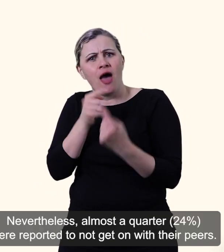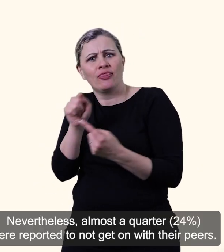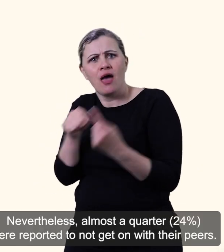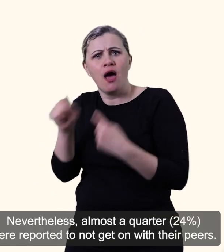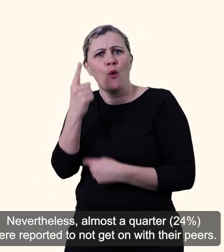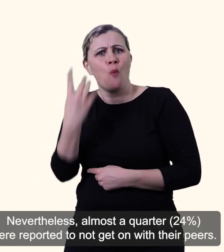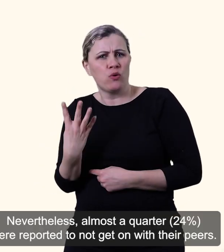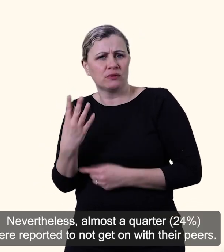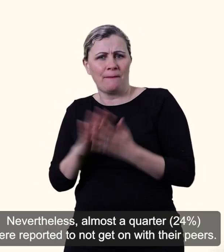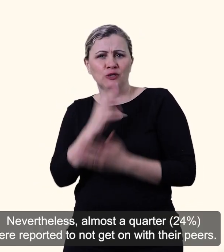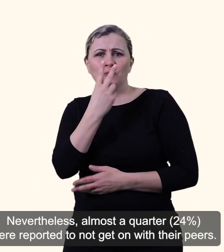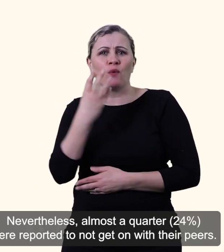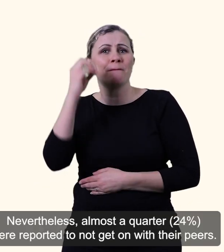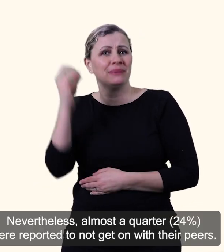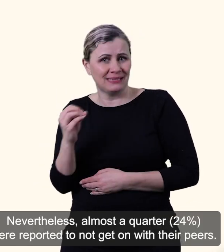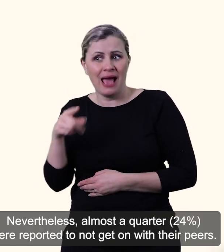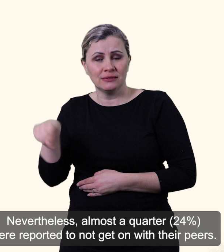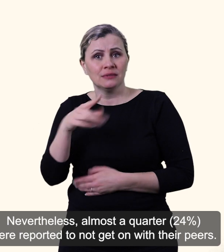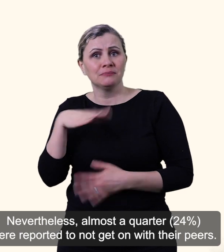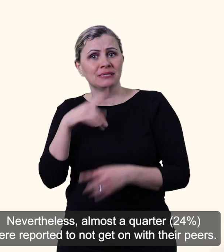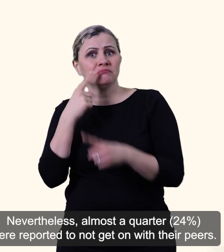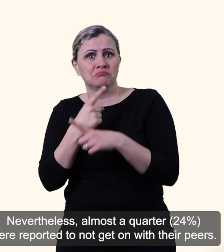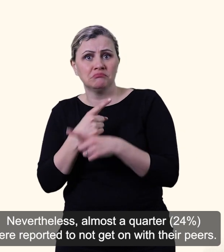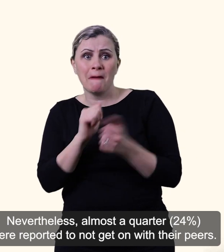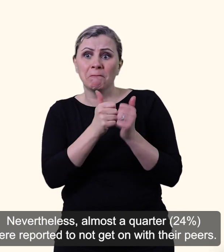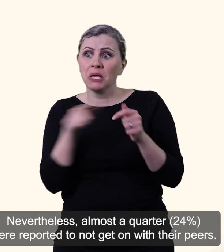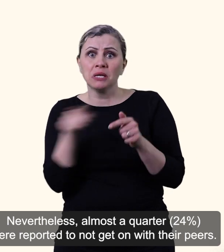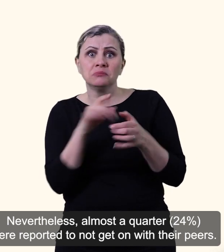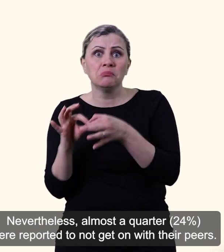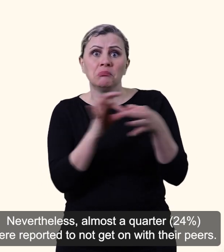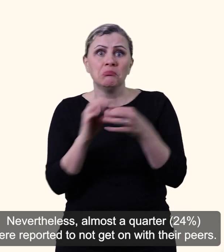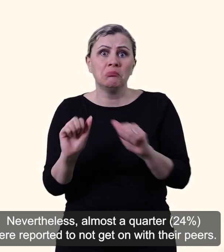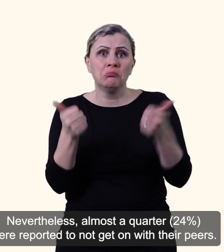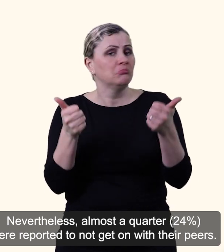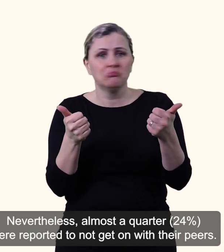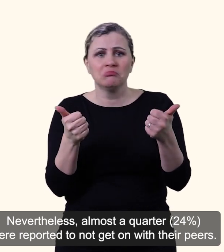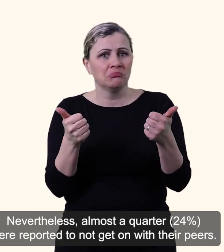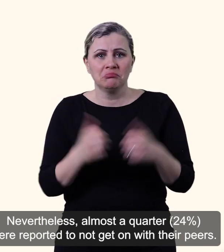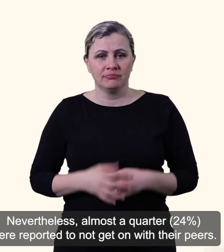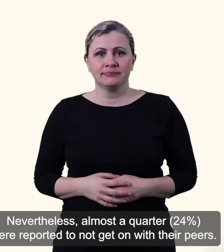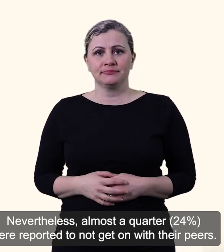Nevertheless, almost a quarter, 24%, were reported to not get on with their peers.